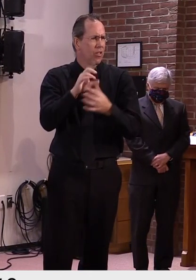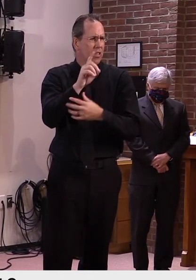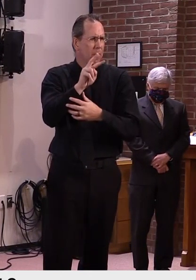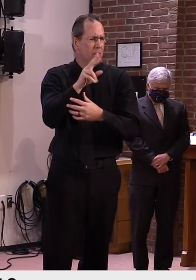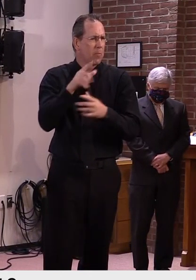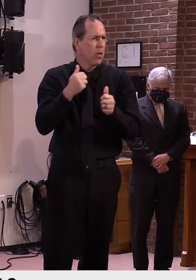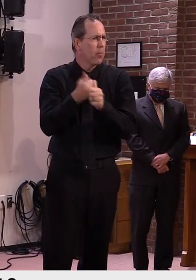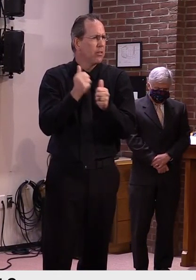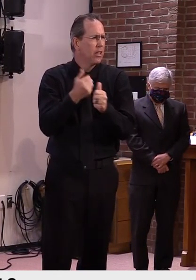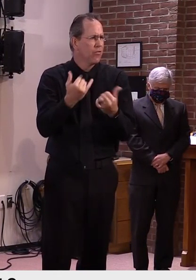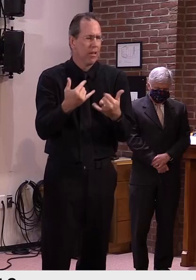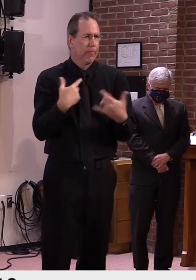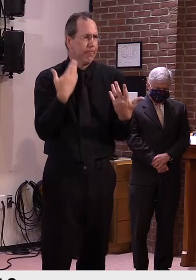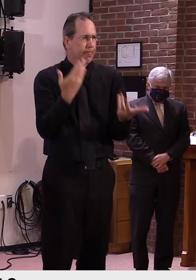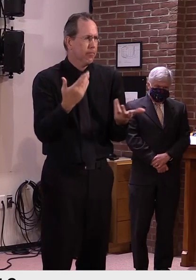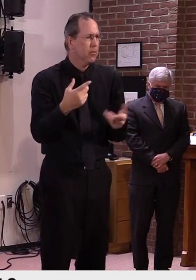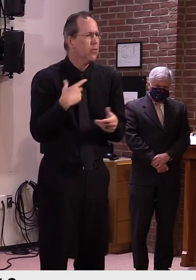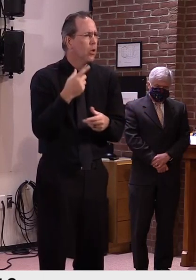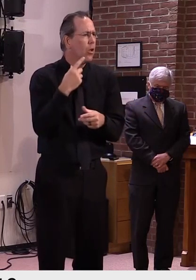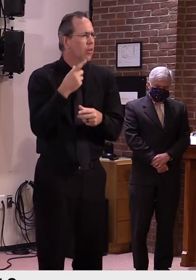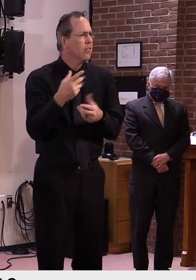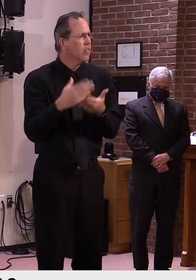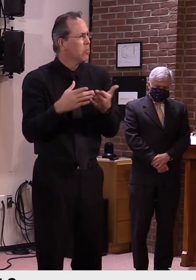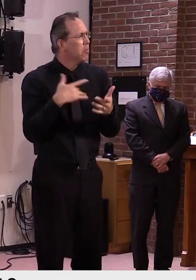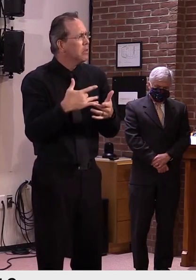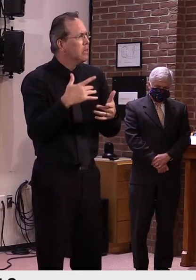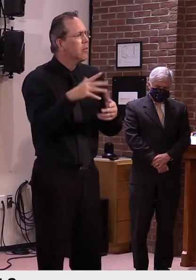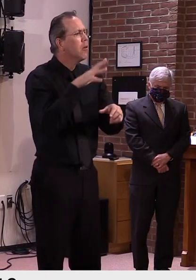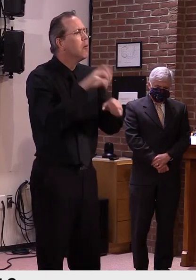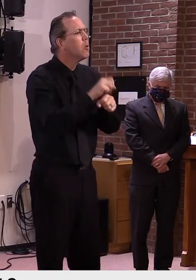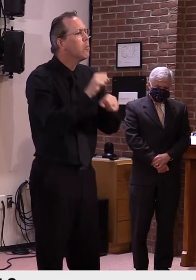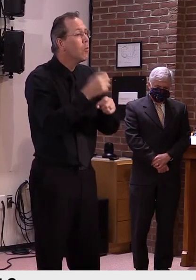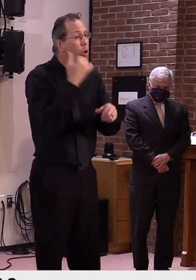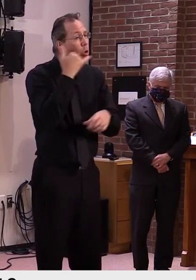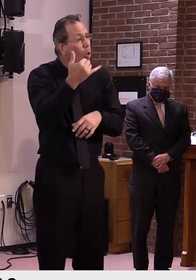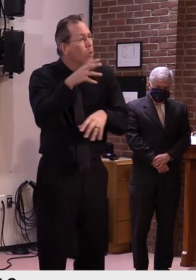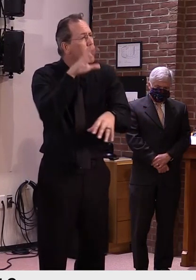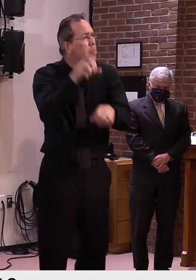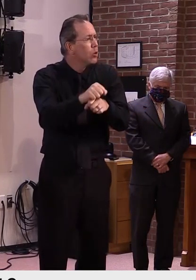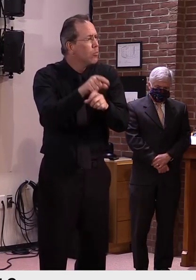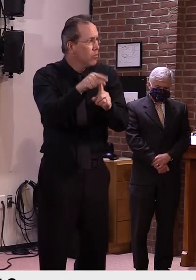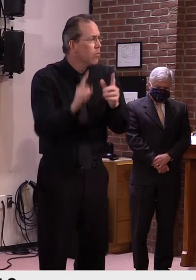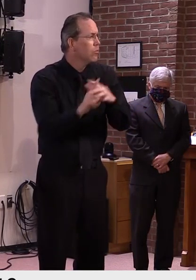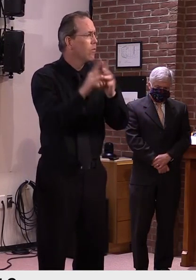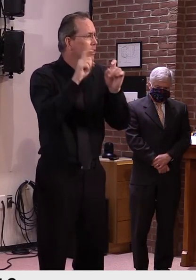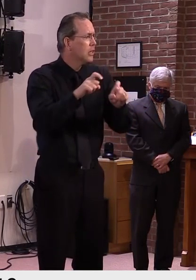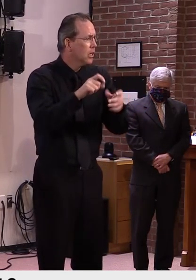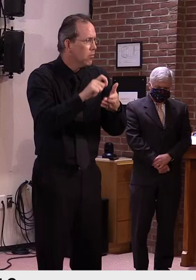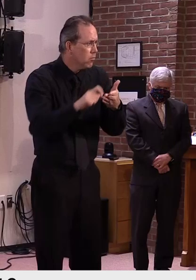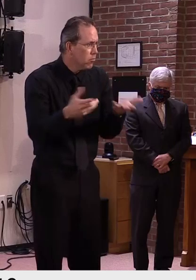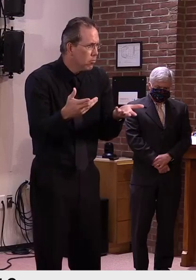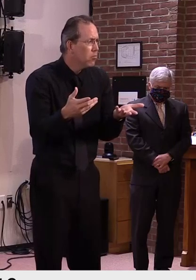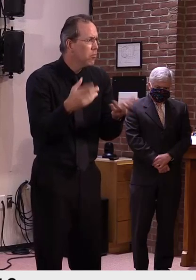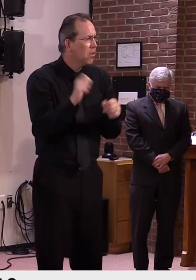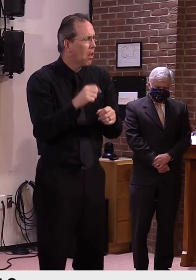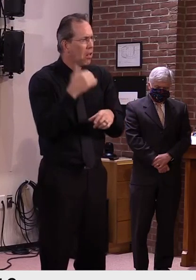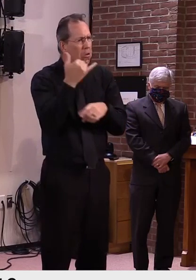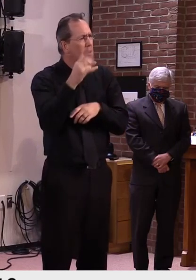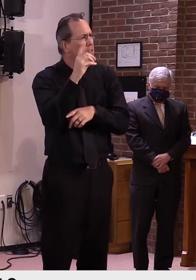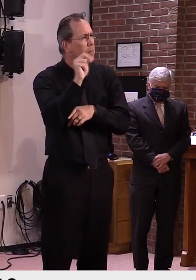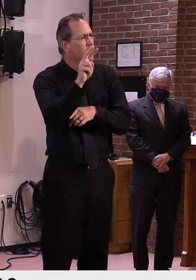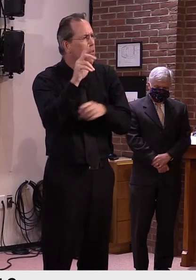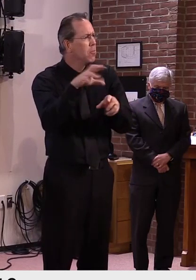appointment just as we normally have, but you have to make the appointment and reserve the slot. But let me check on that and make sure I'm